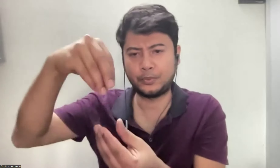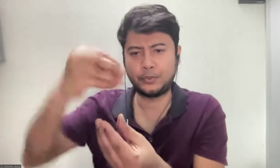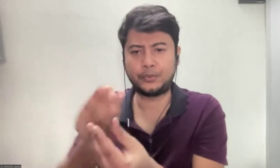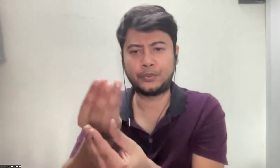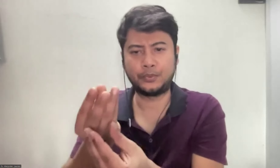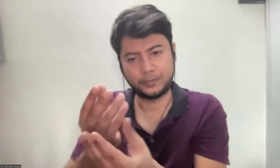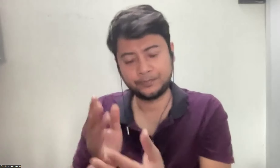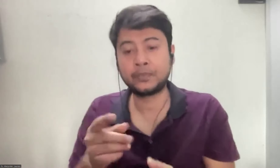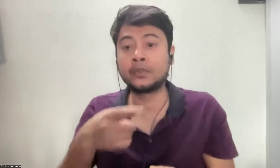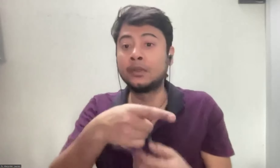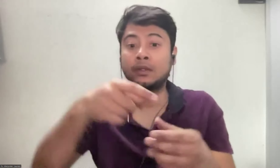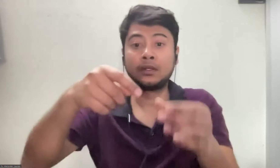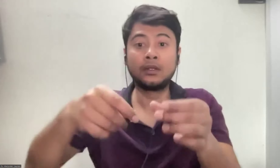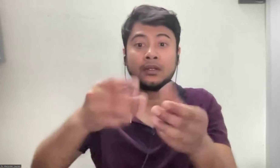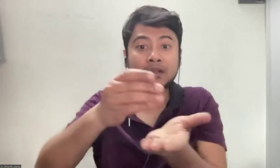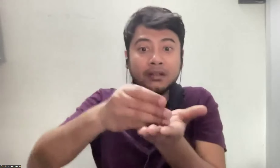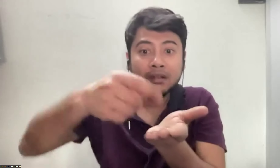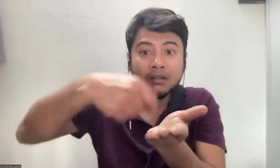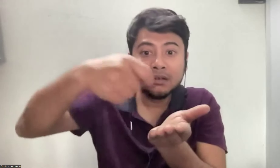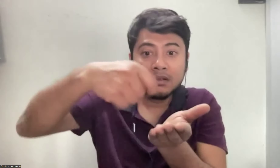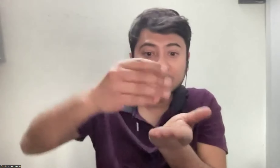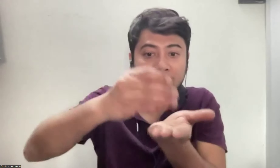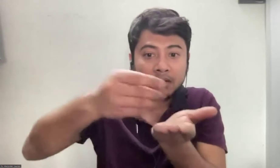check it in the market how much cost it is.